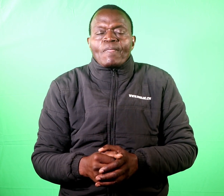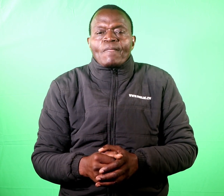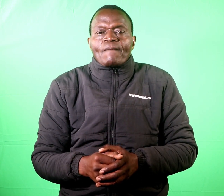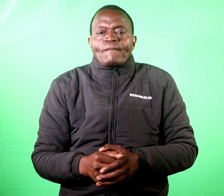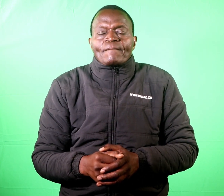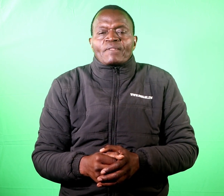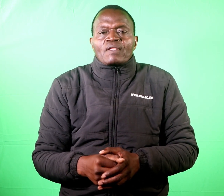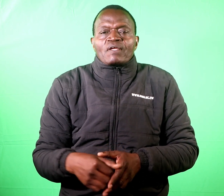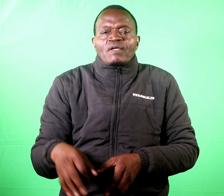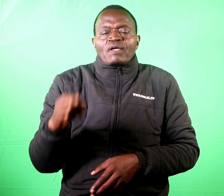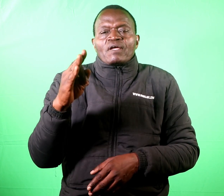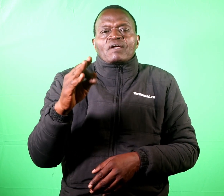FNC is housed at